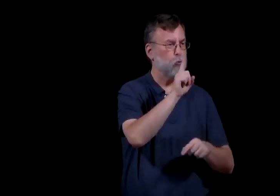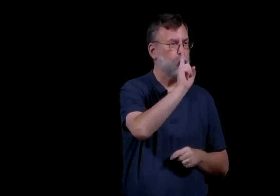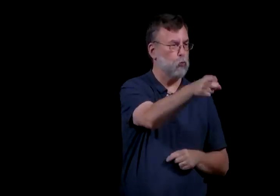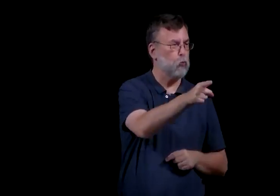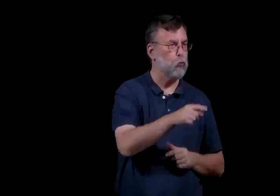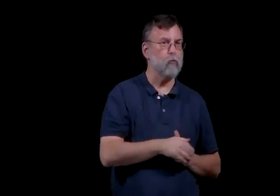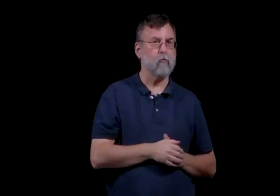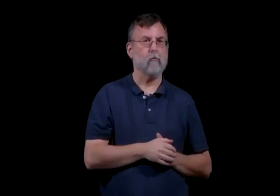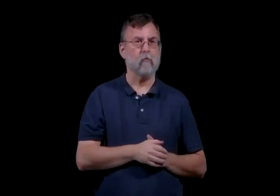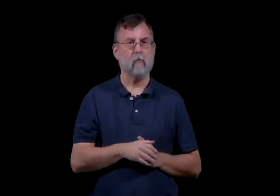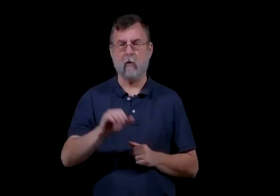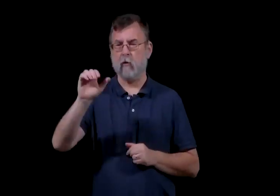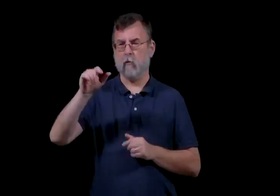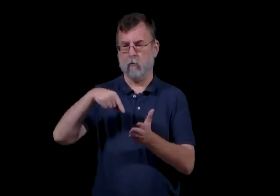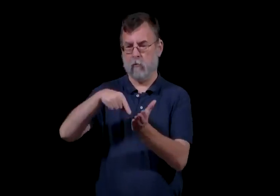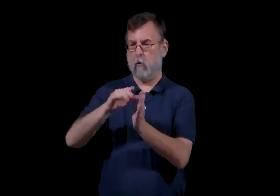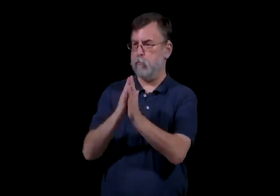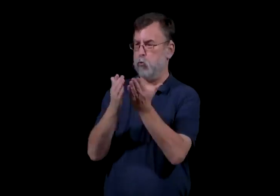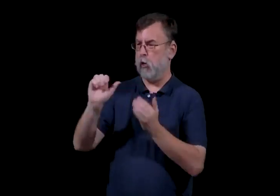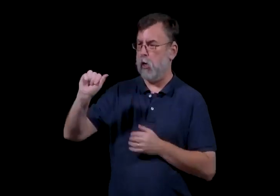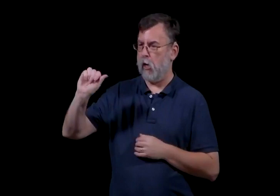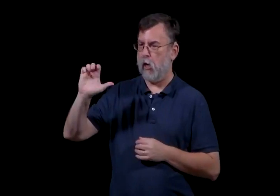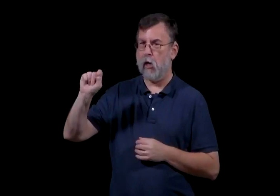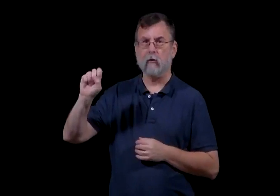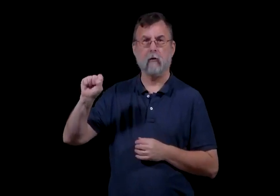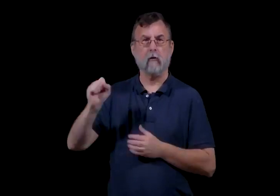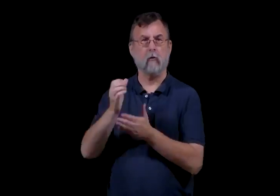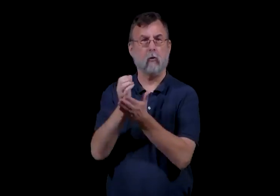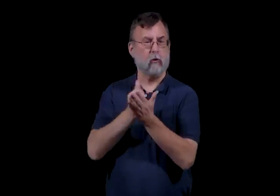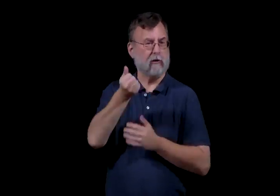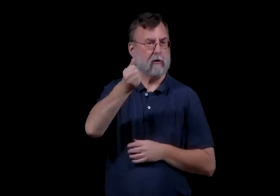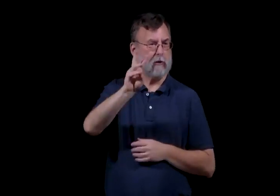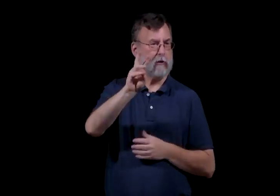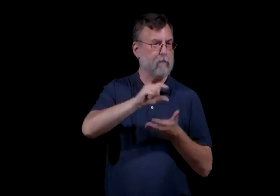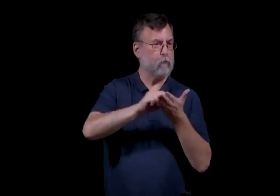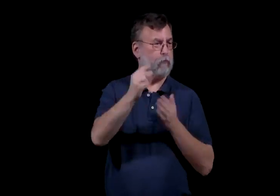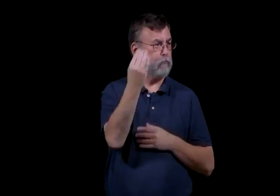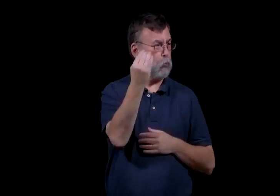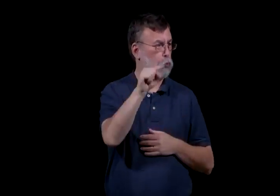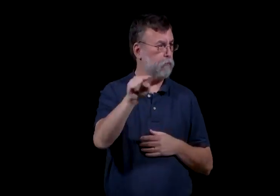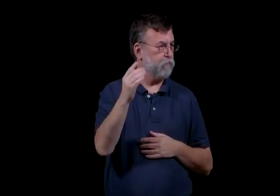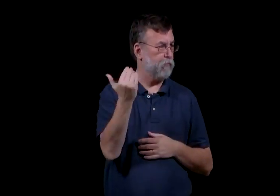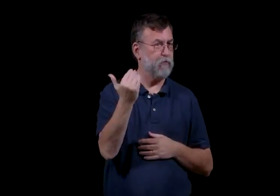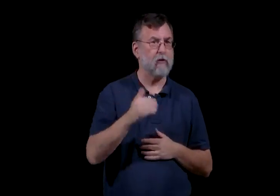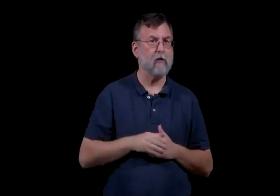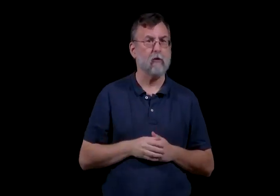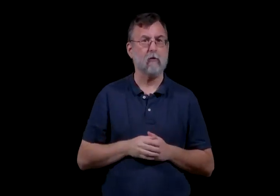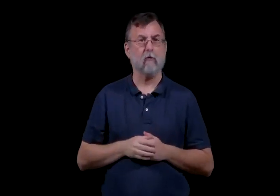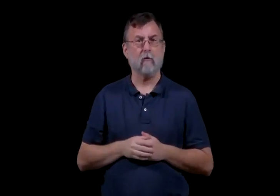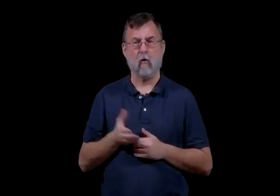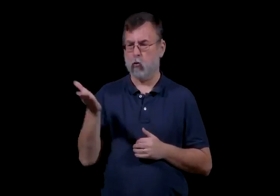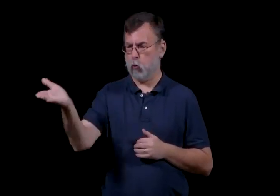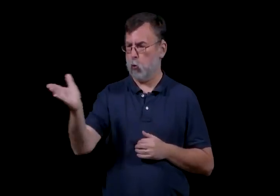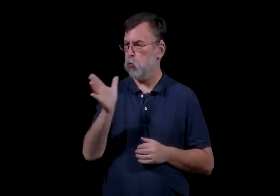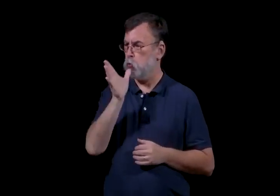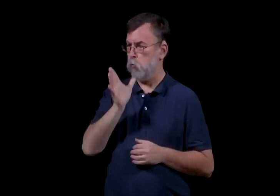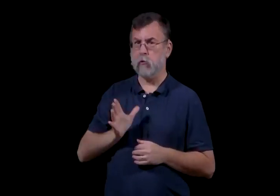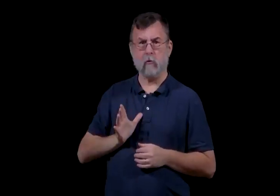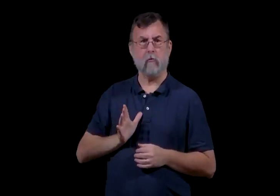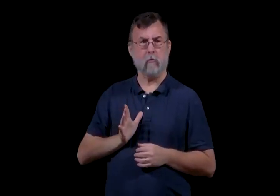And the answer is true. And this is from the book of Acts, chapter 16, verses 14 through 15. It said